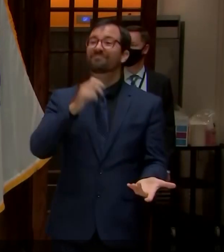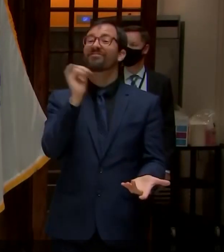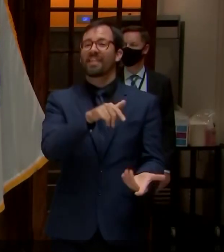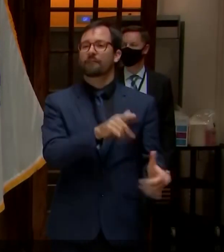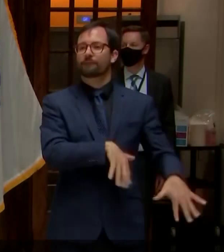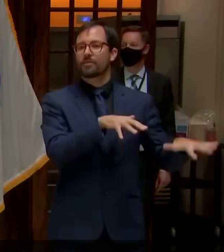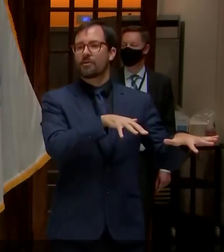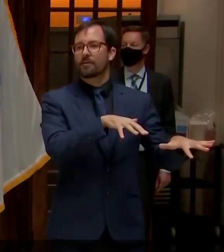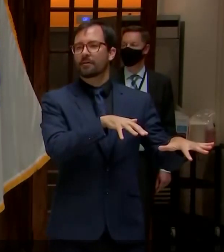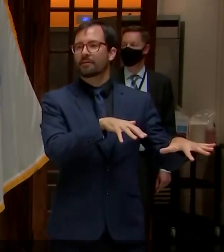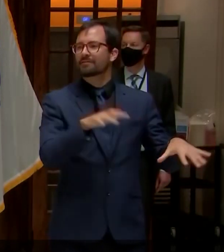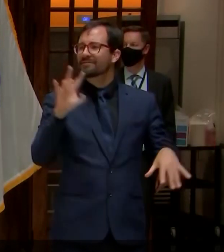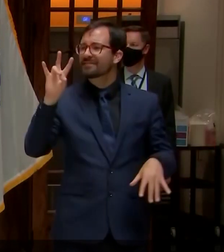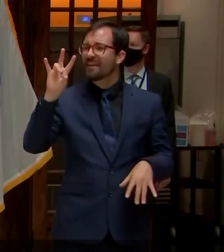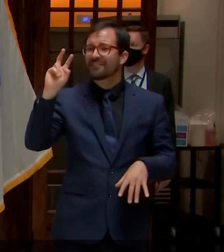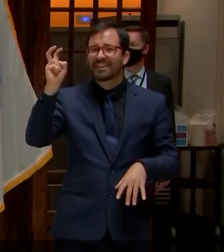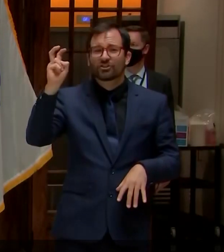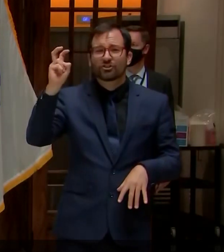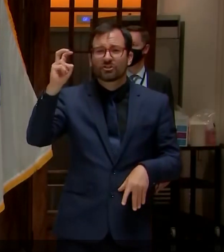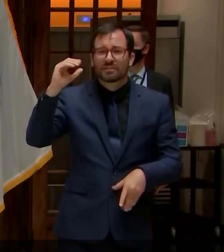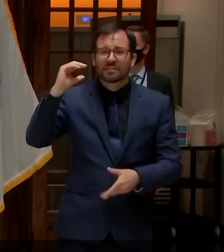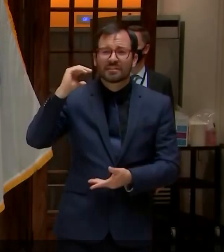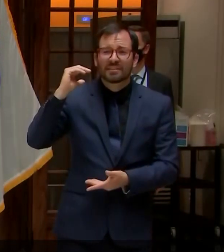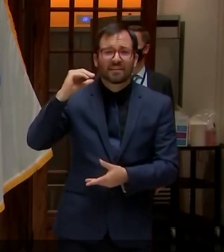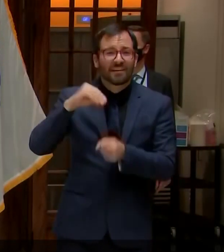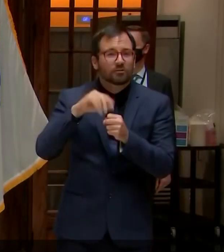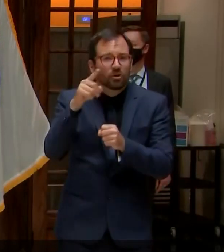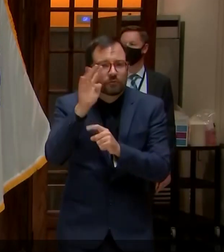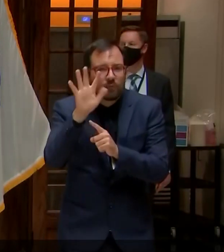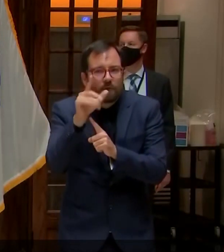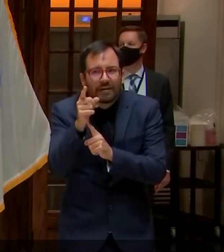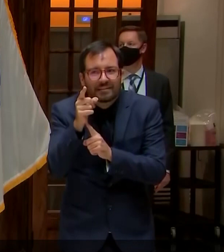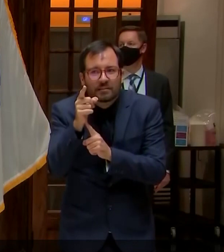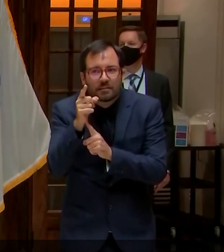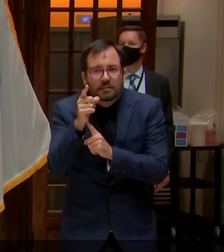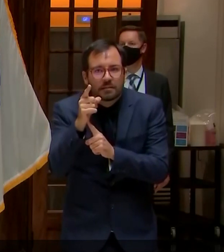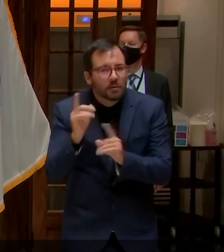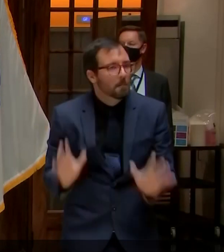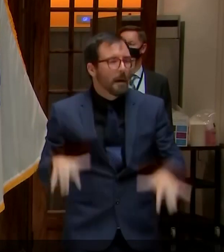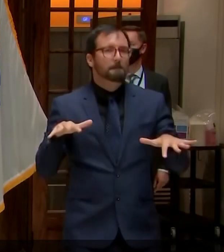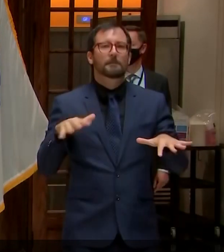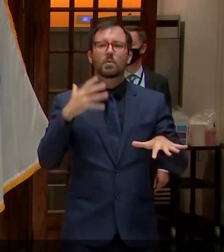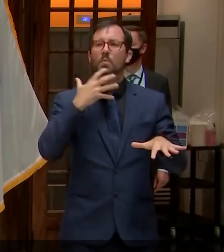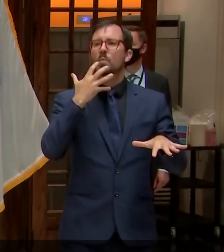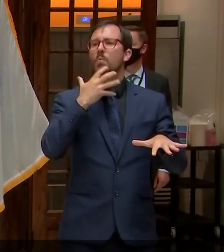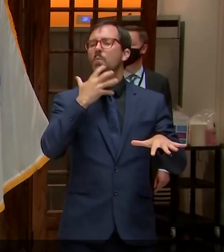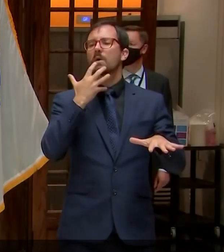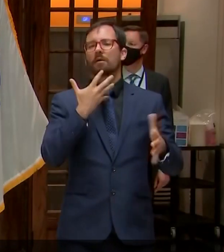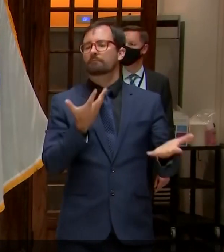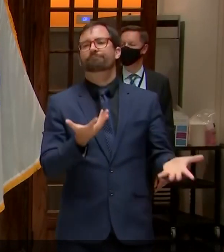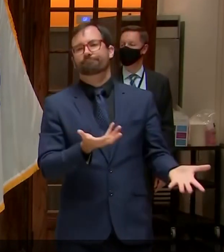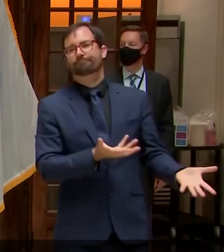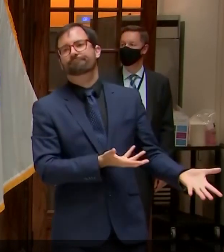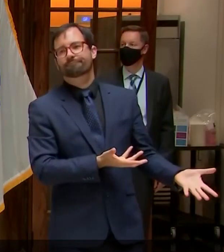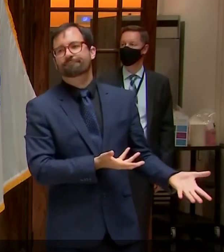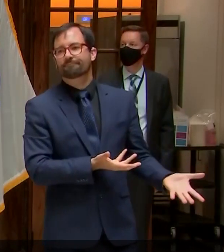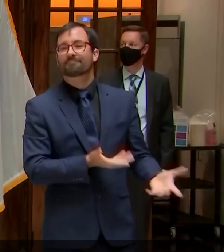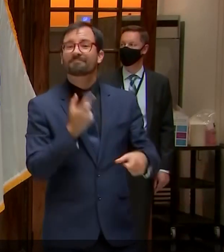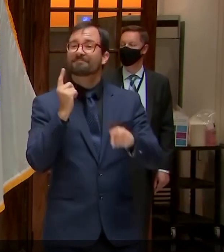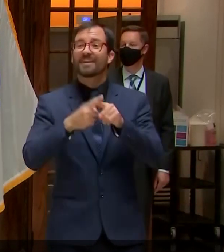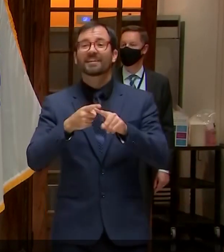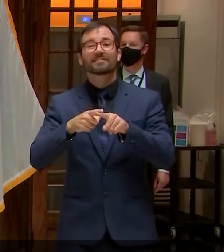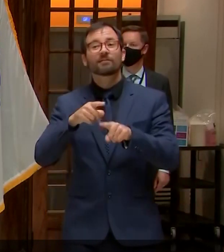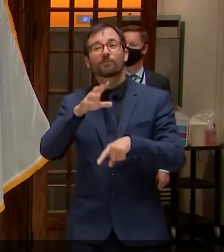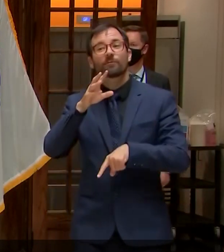and under that kind of stress, the culverts and the storm drains and all the rest in Norwood had obviously really